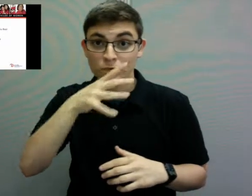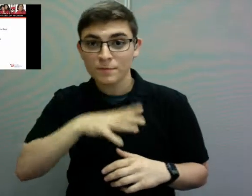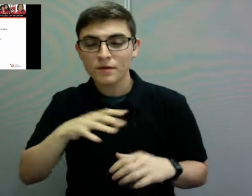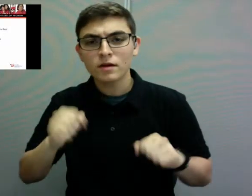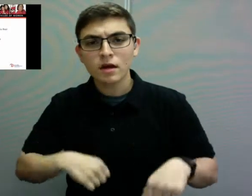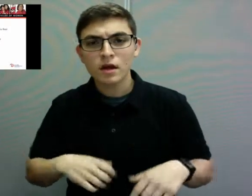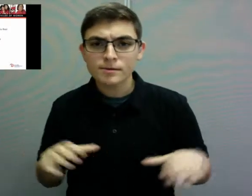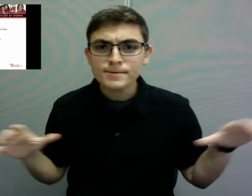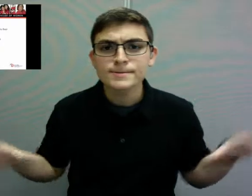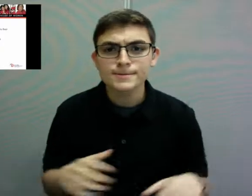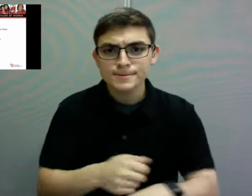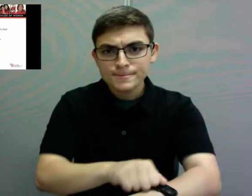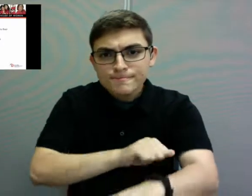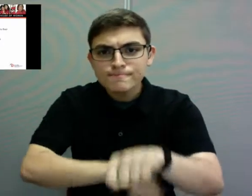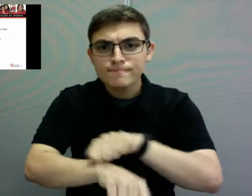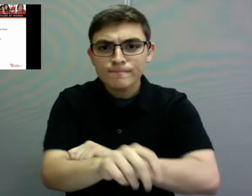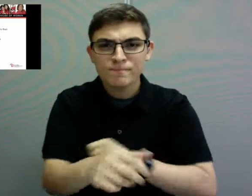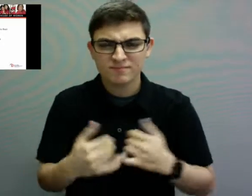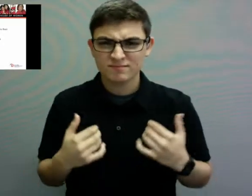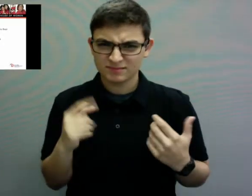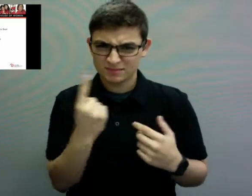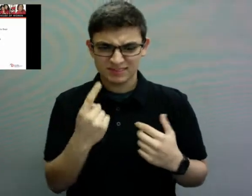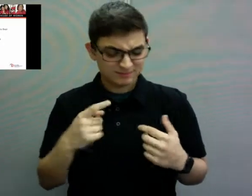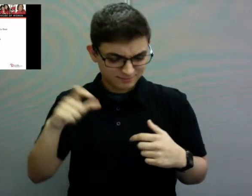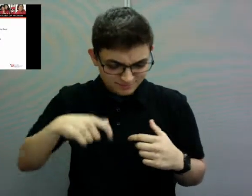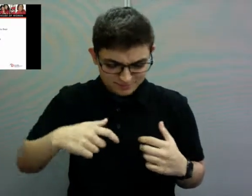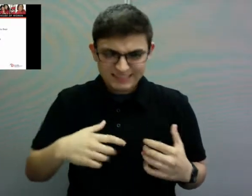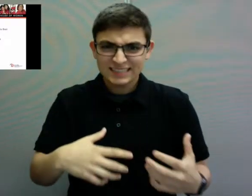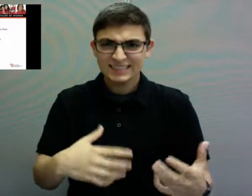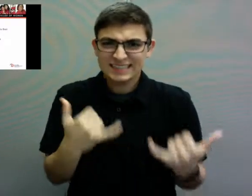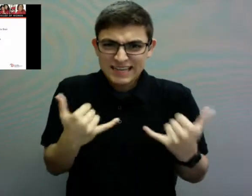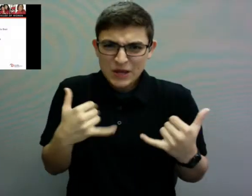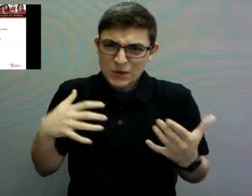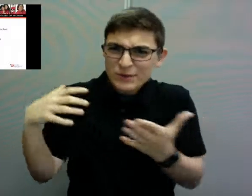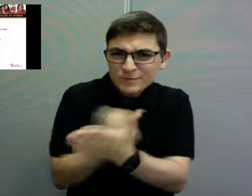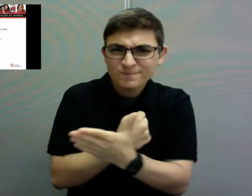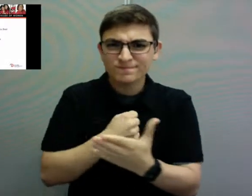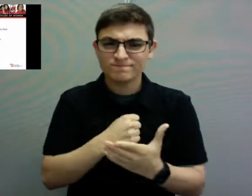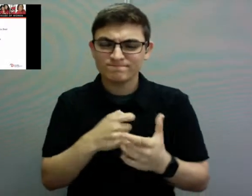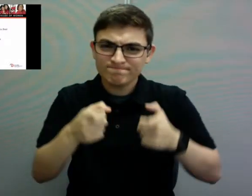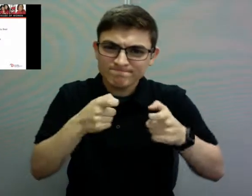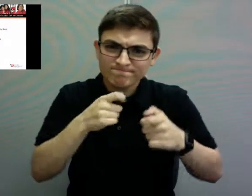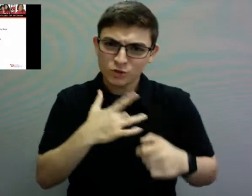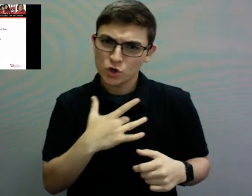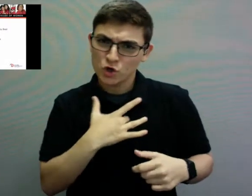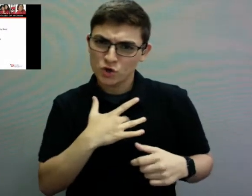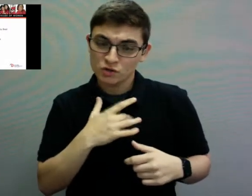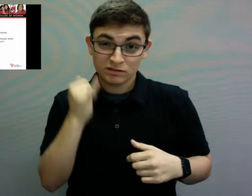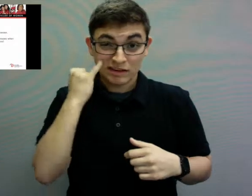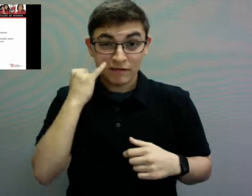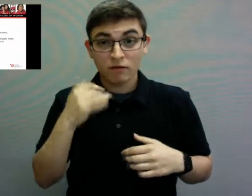can take action to protect their hearts. It is a now problem. Again, later might be too late.